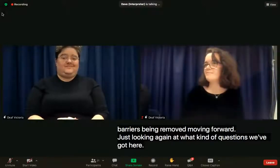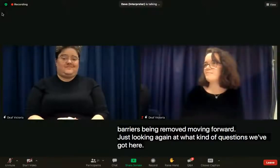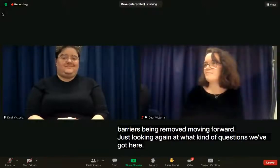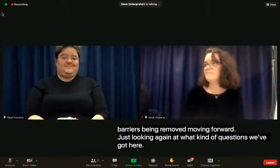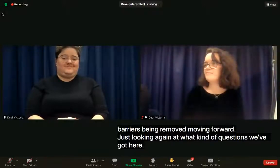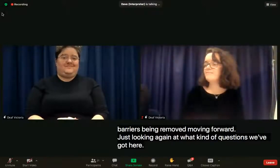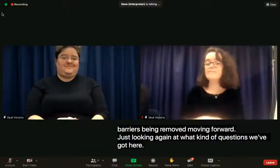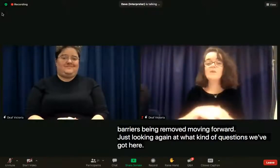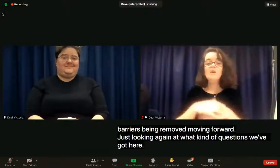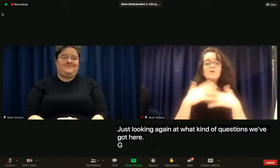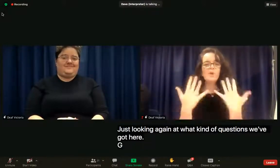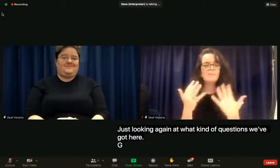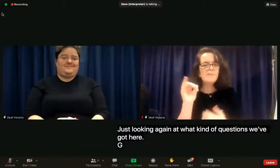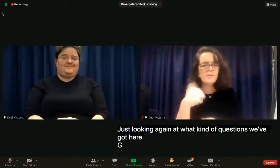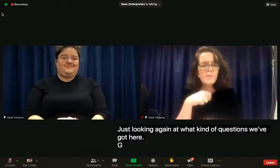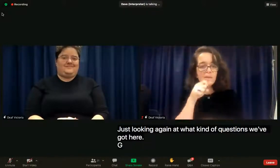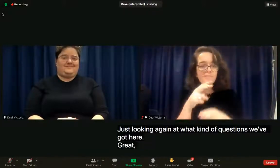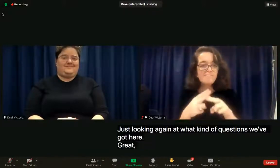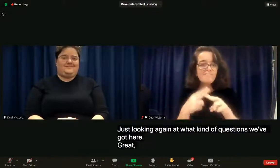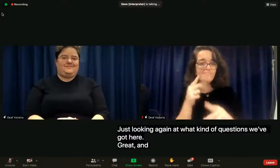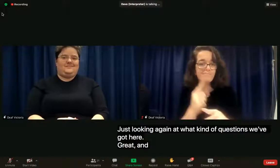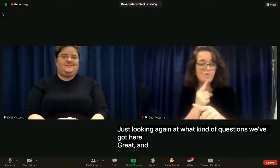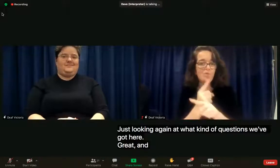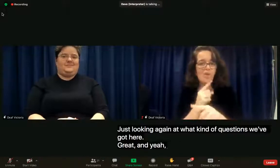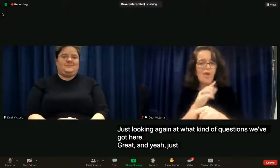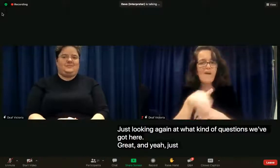yeah, just looking on Facebook to see the questions coming in as well.